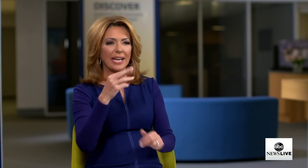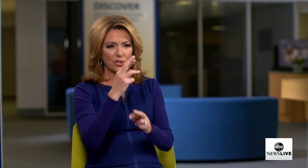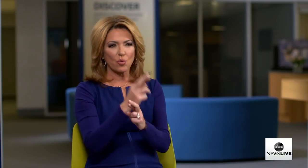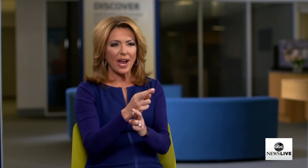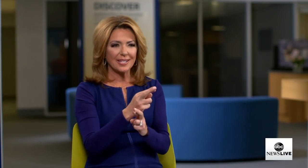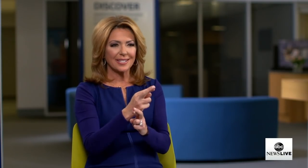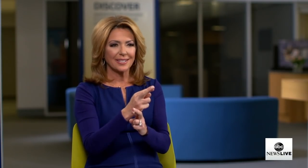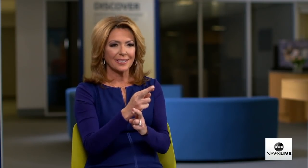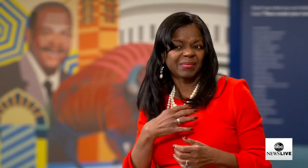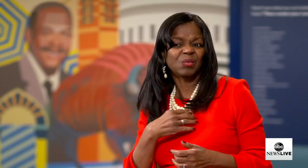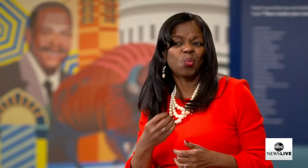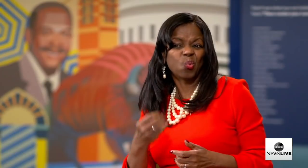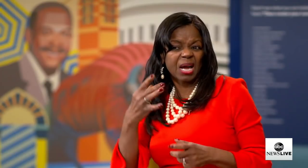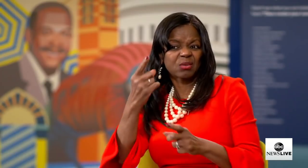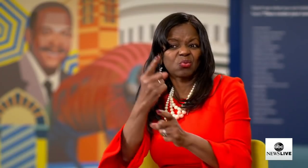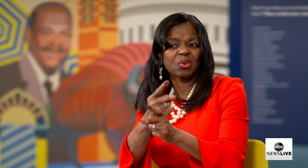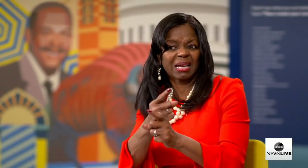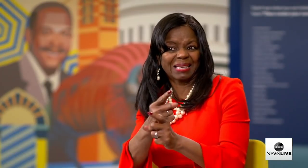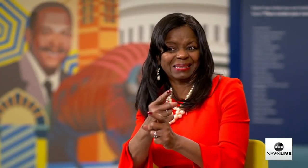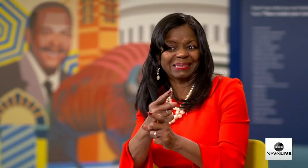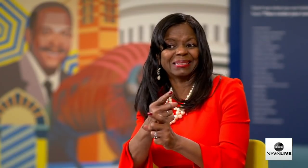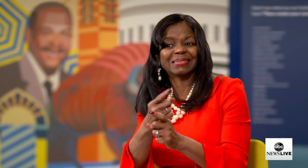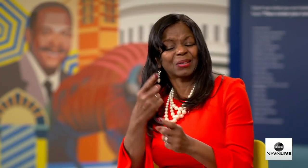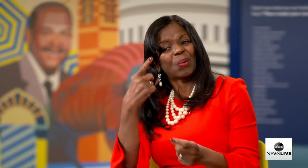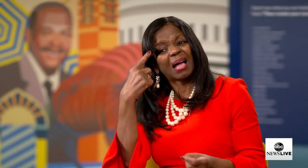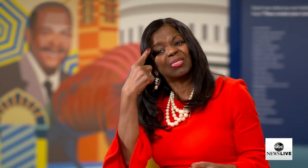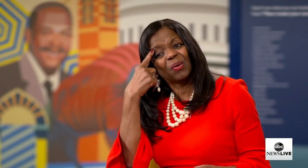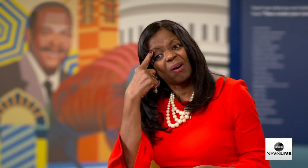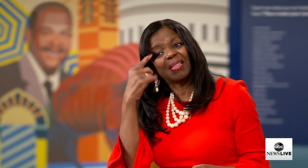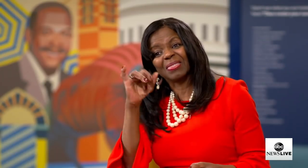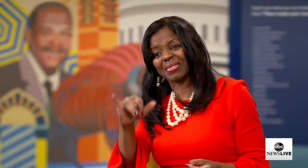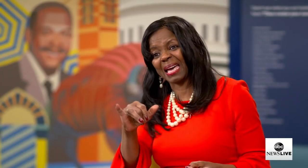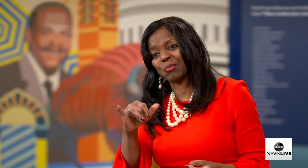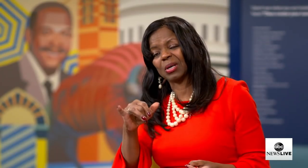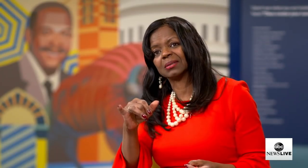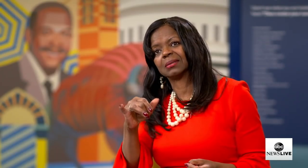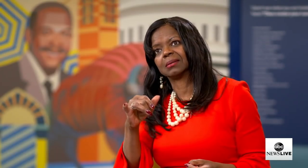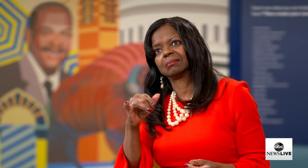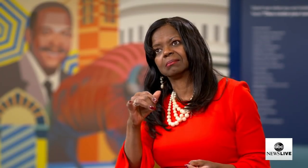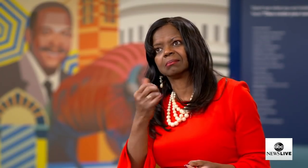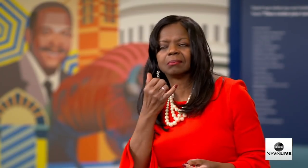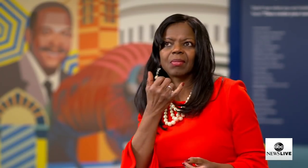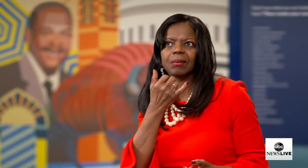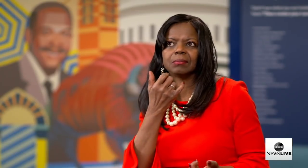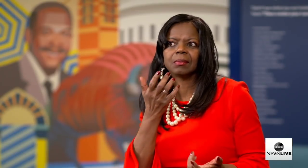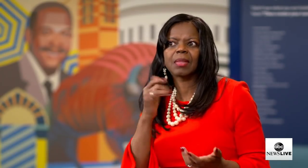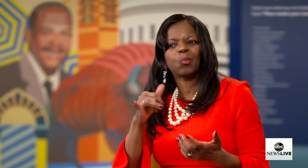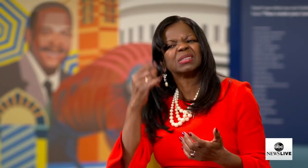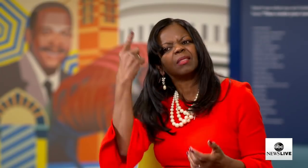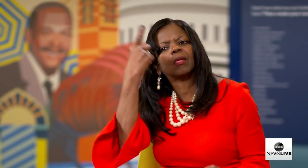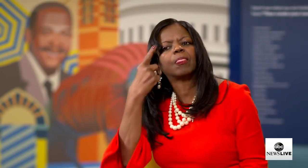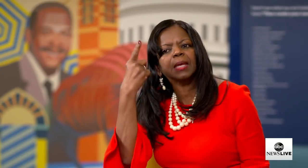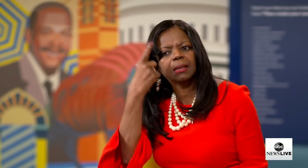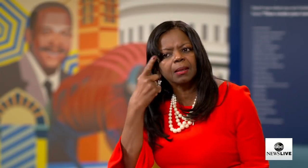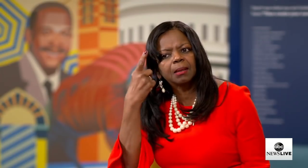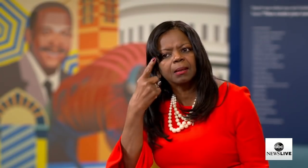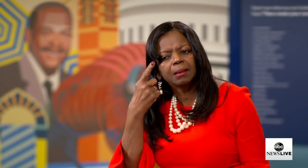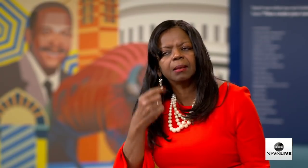is right. Yep, white is right. That's what I thought. That